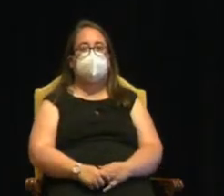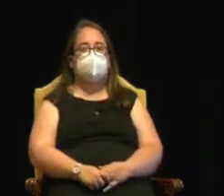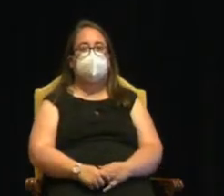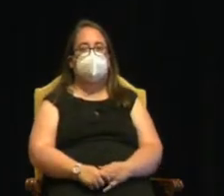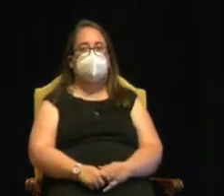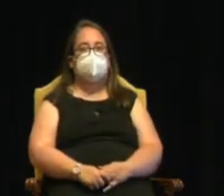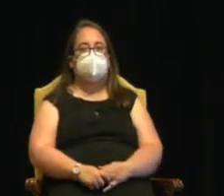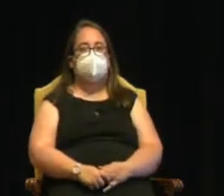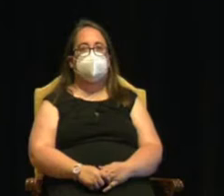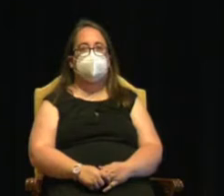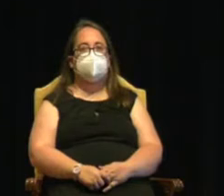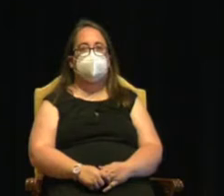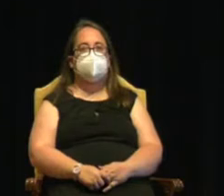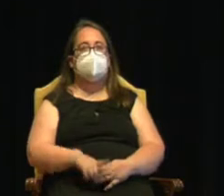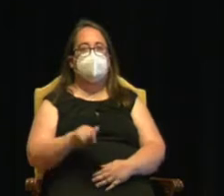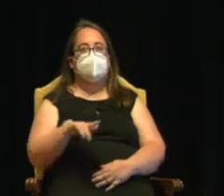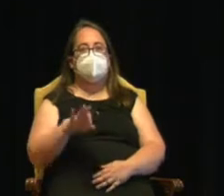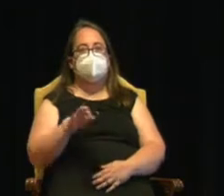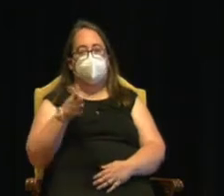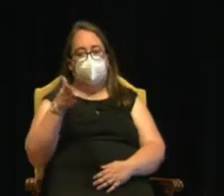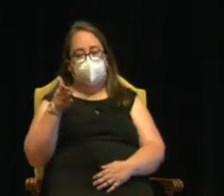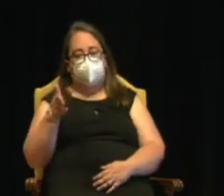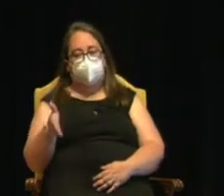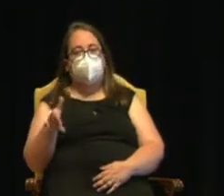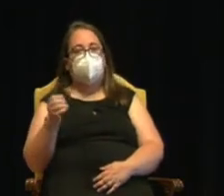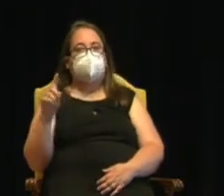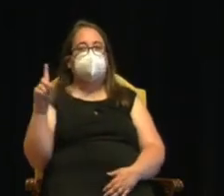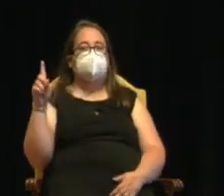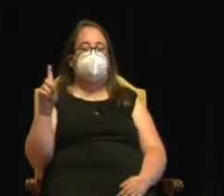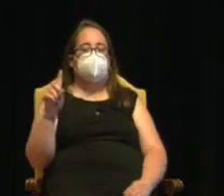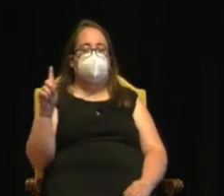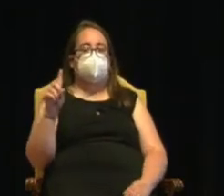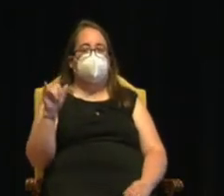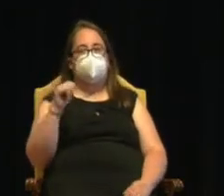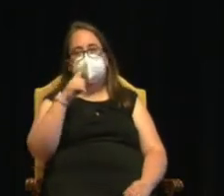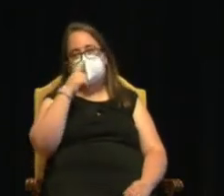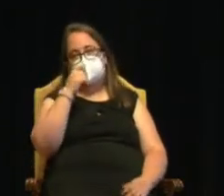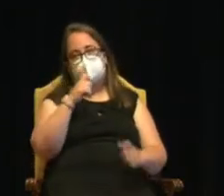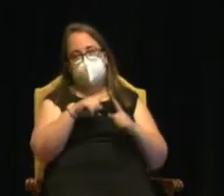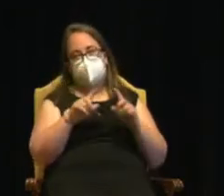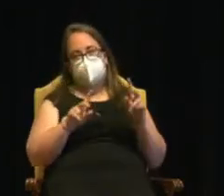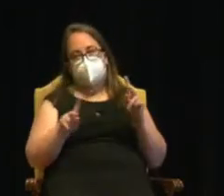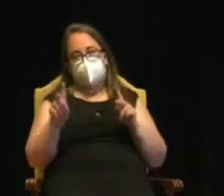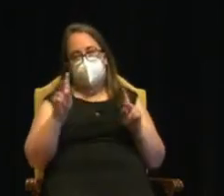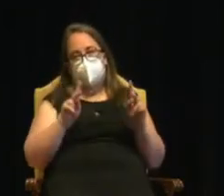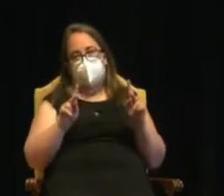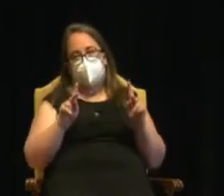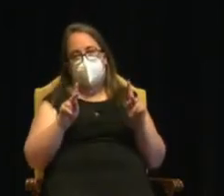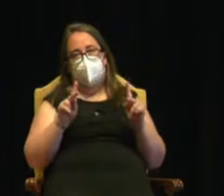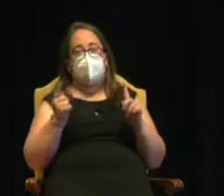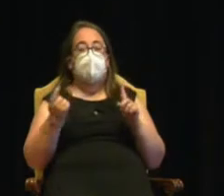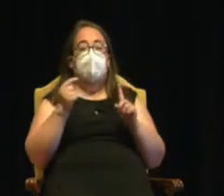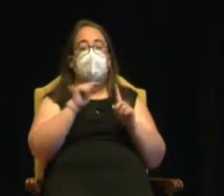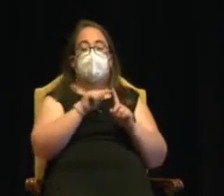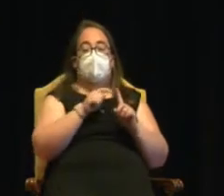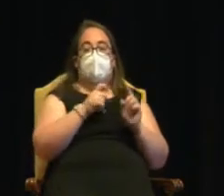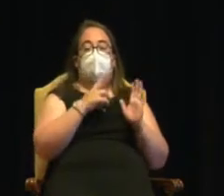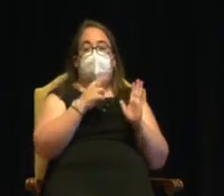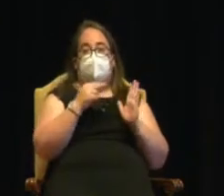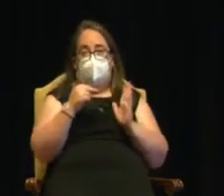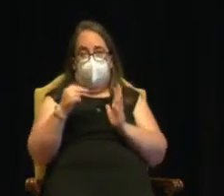oh, she was found here, and it's the where that was interesting to people. And I went back and I